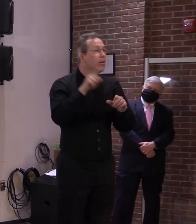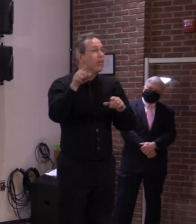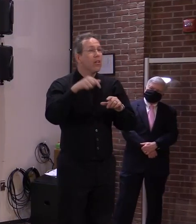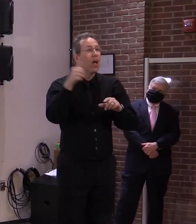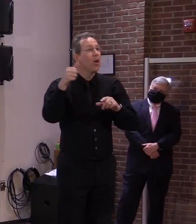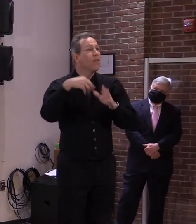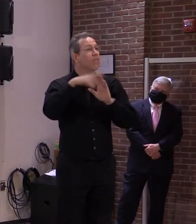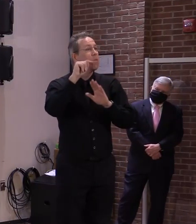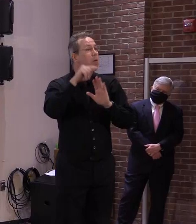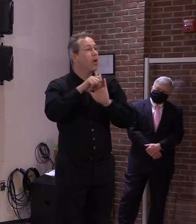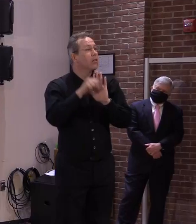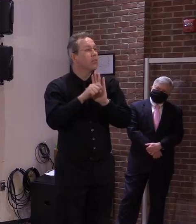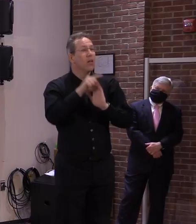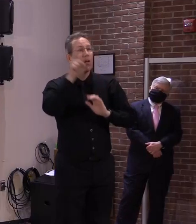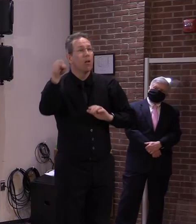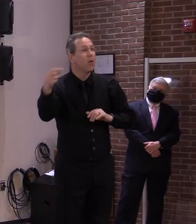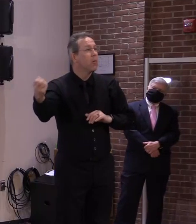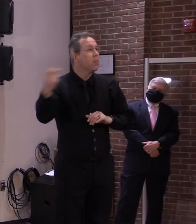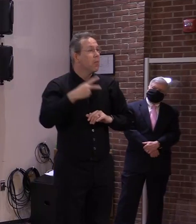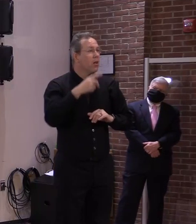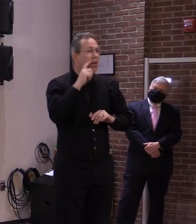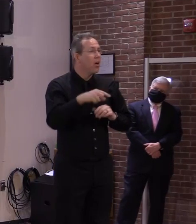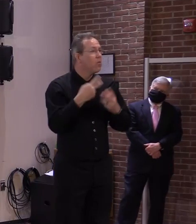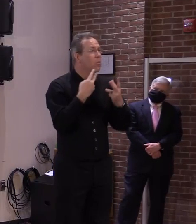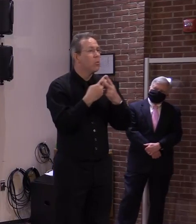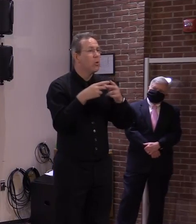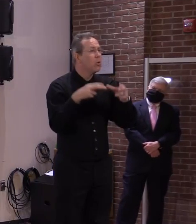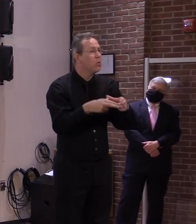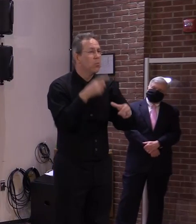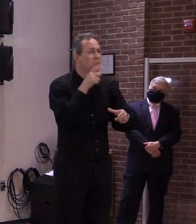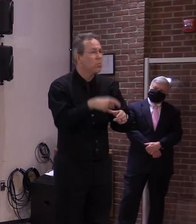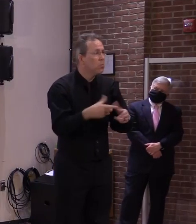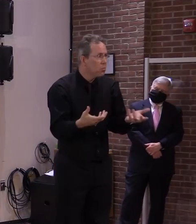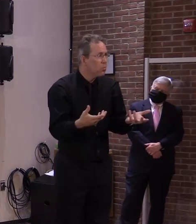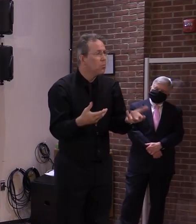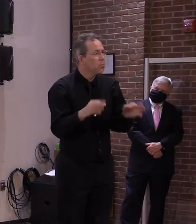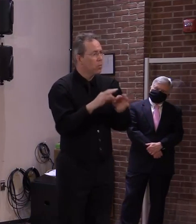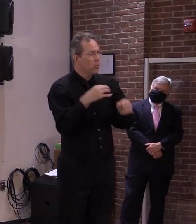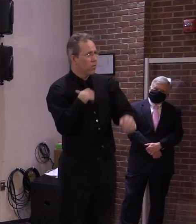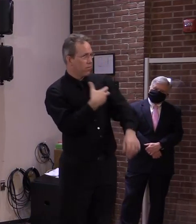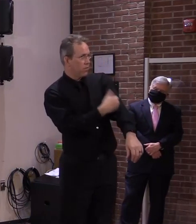So we're already using that vaccination card at this point.